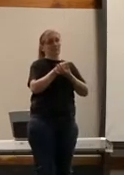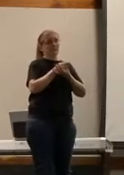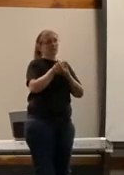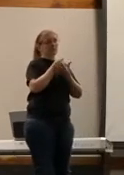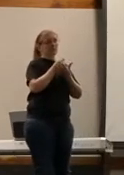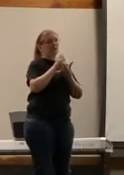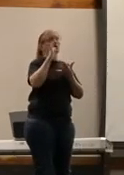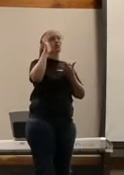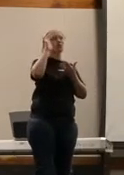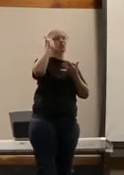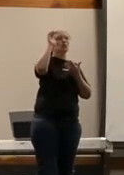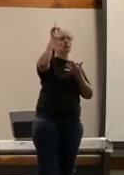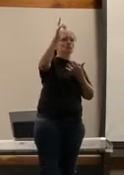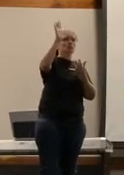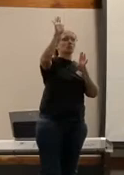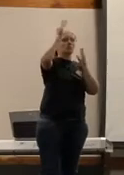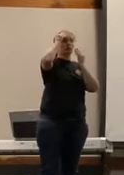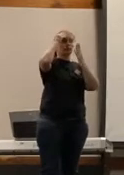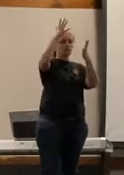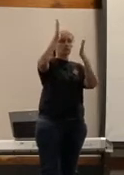Father, what you want us to give.